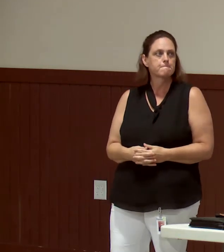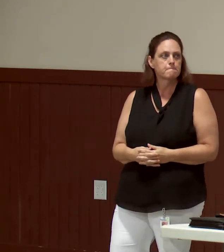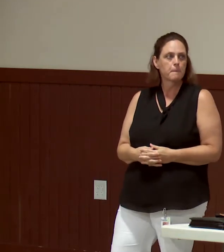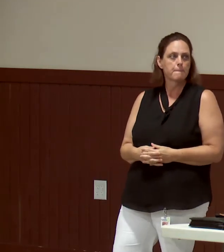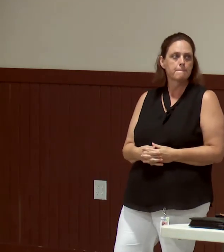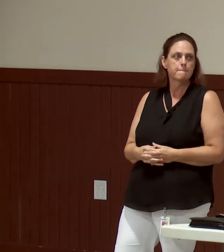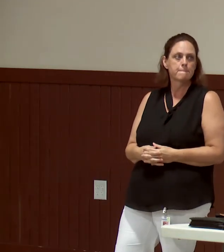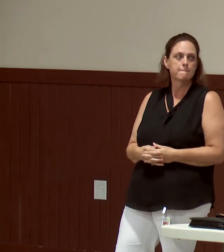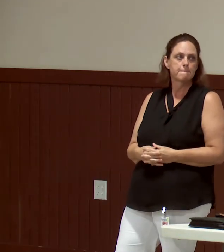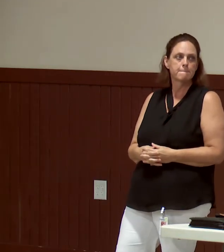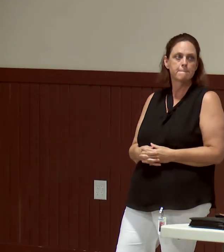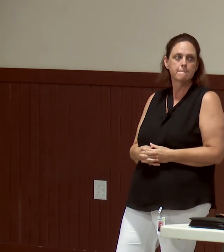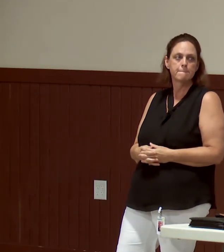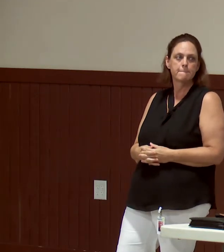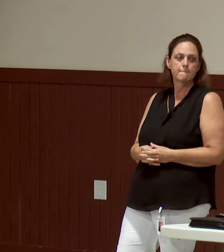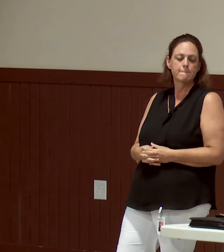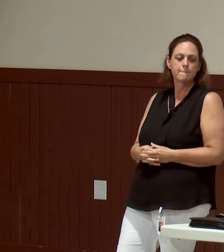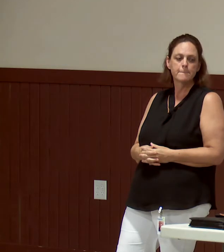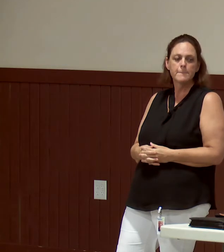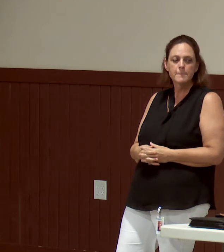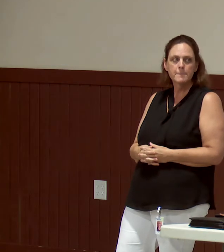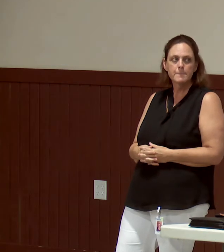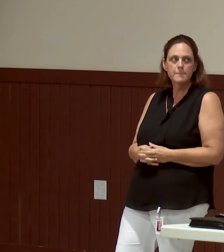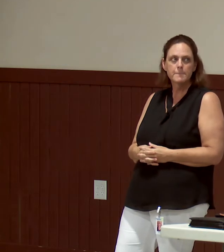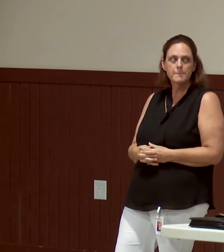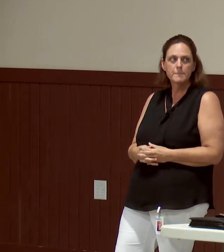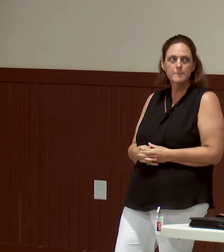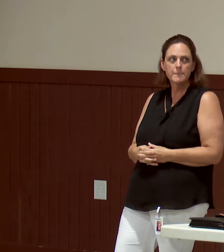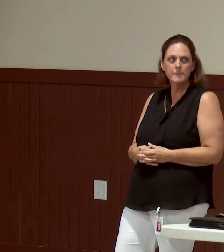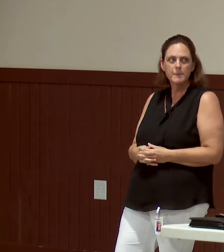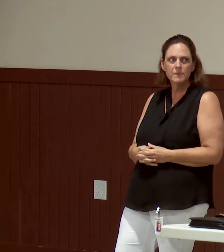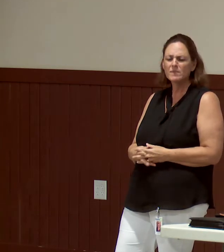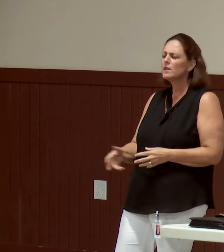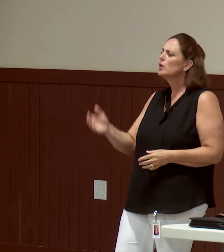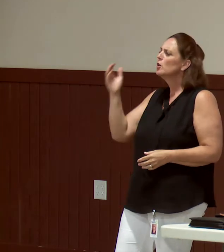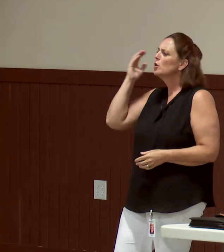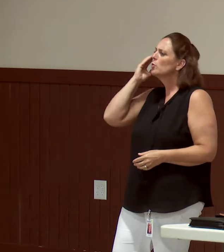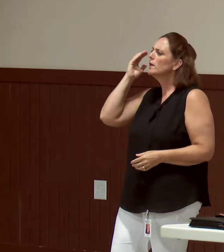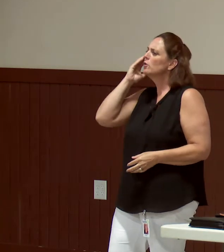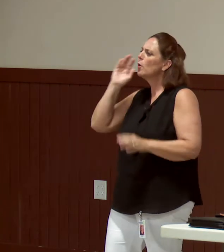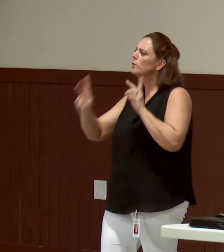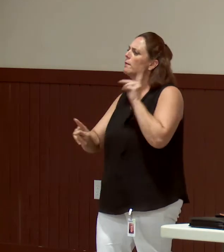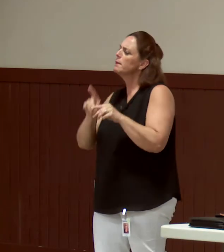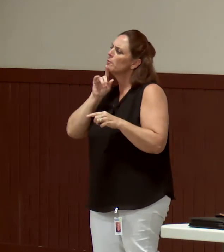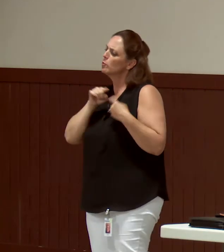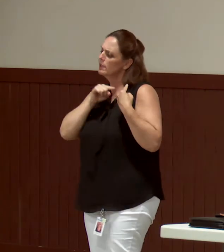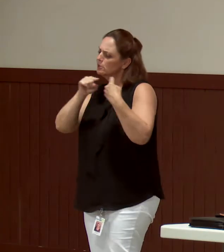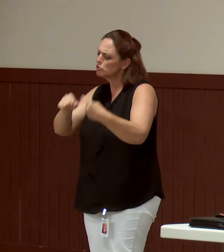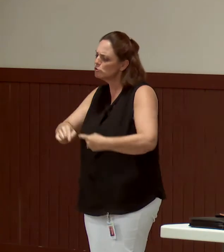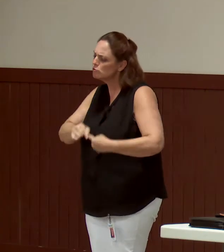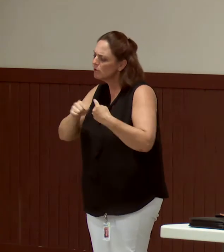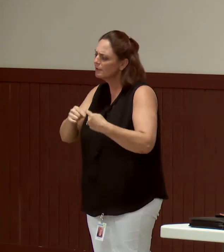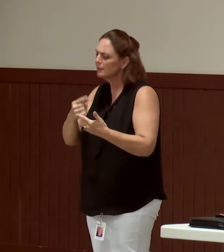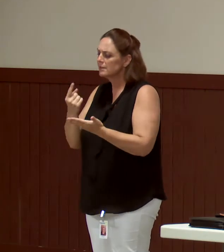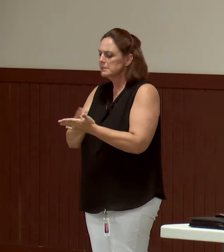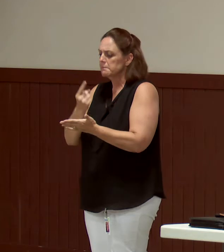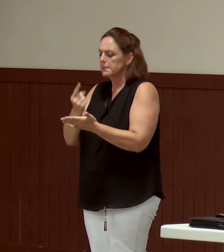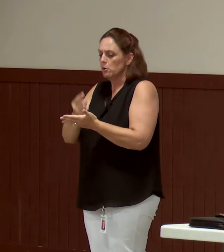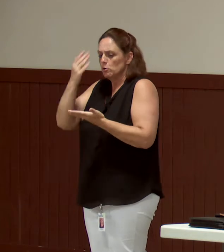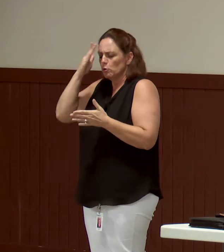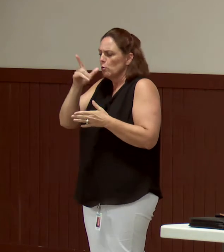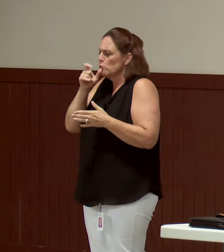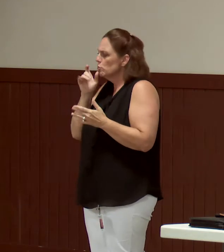We also know that the households that are behind in rent or are struggling are able to reach out to for assistance.